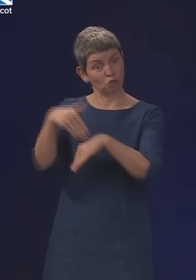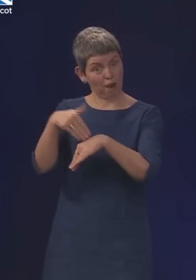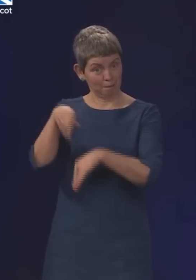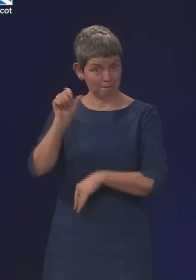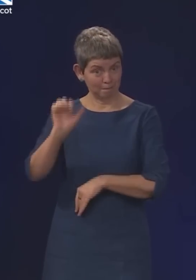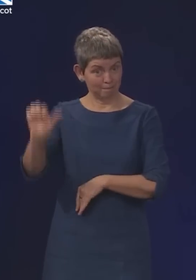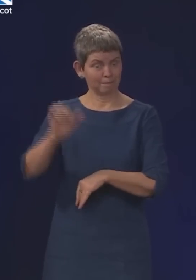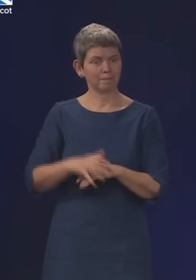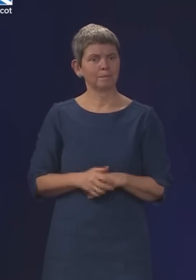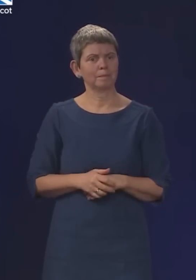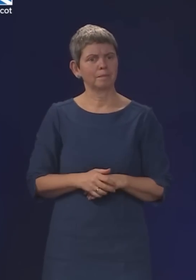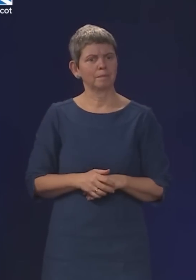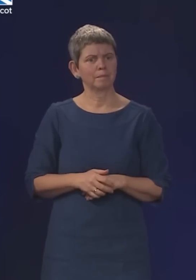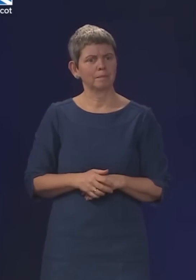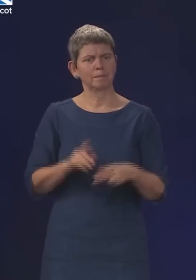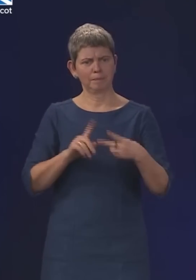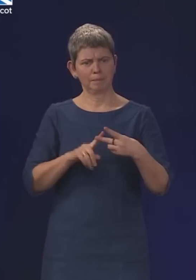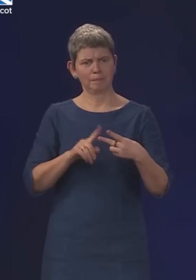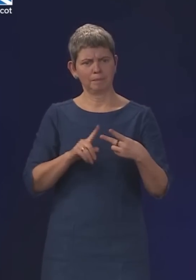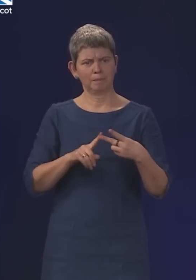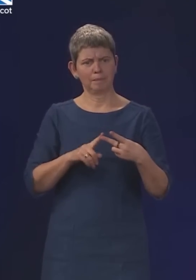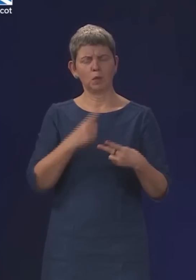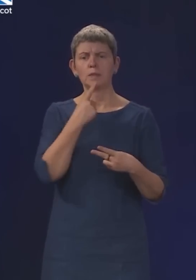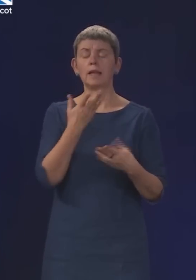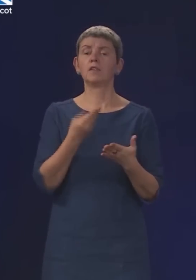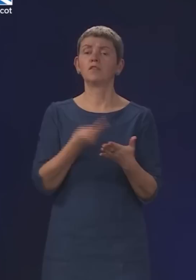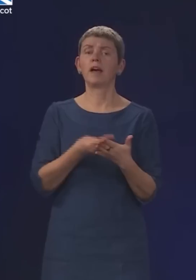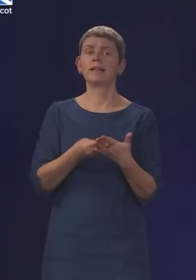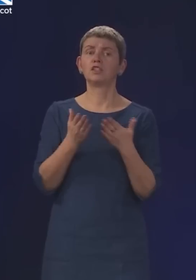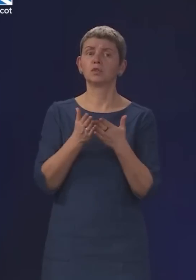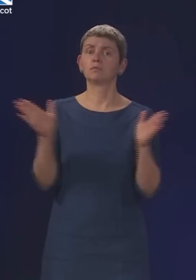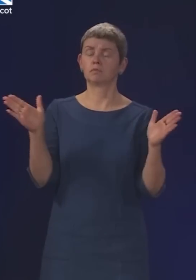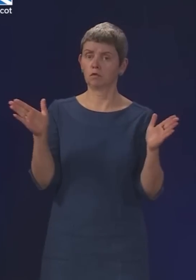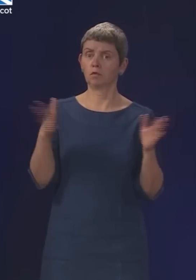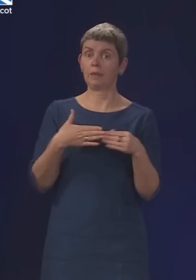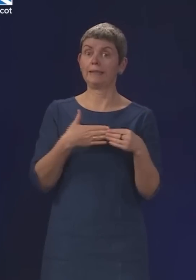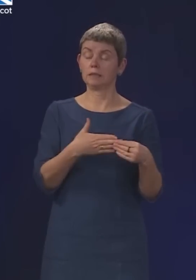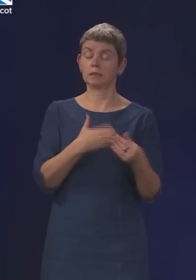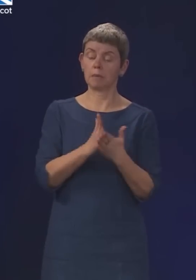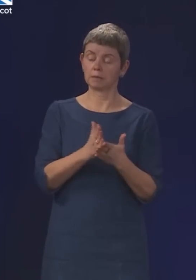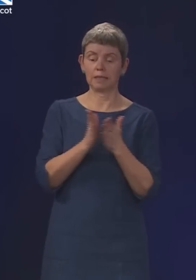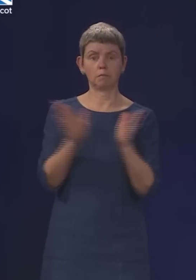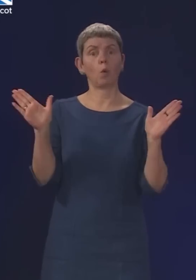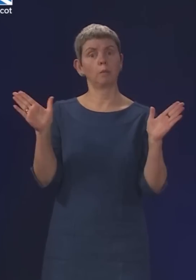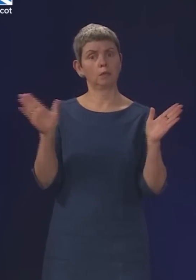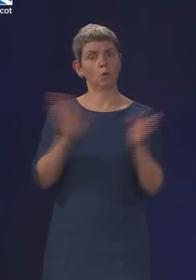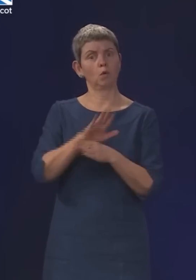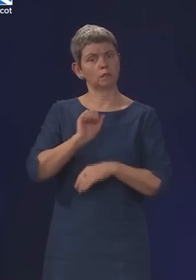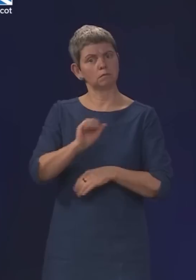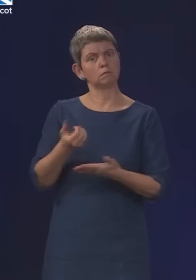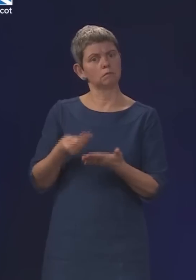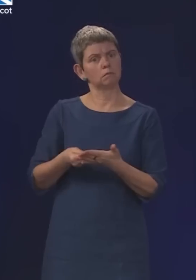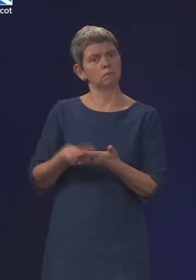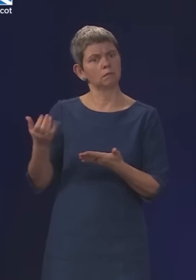on a second issue, you talked about the benefits of financial transparency from political leaders in regards to your tax returns. When did